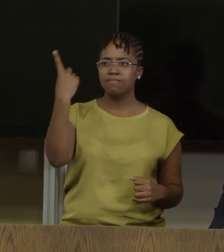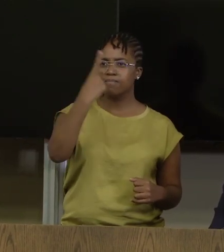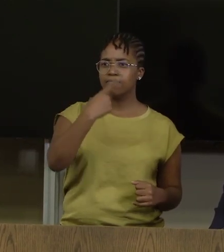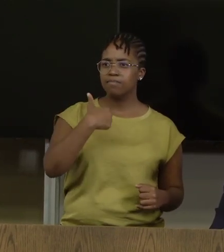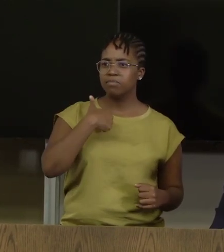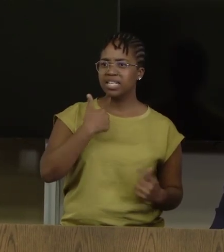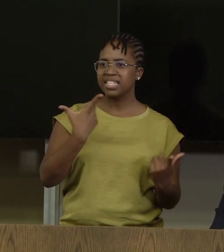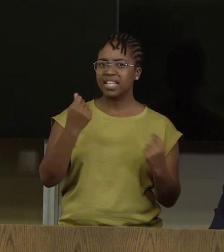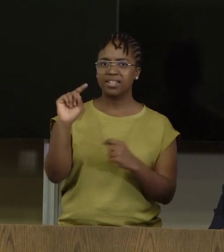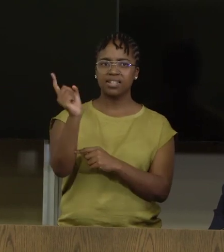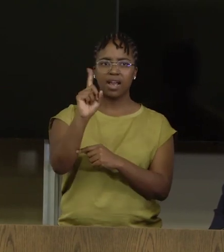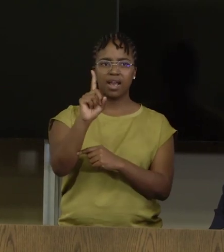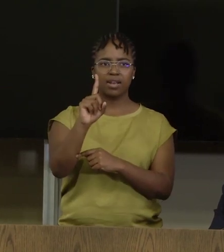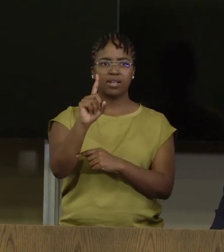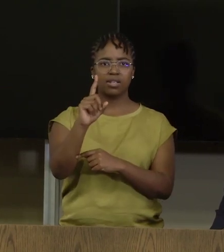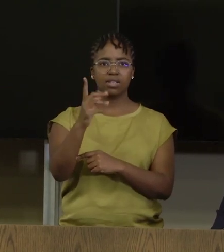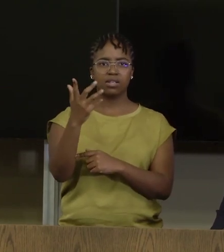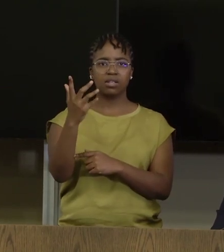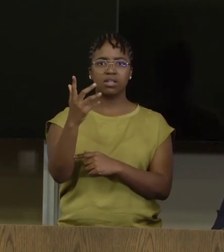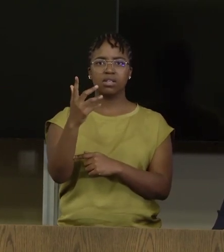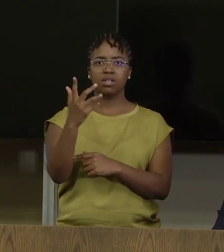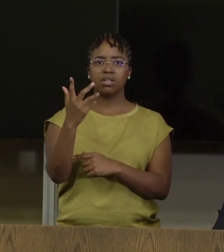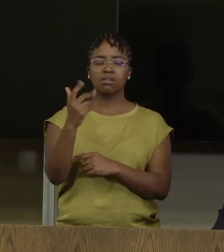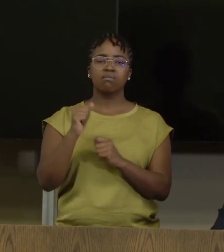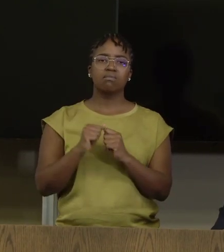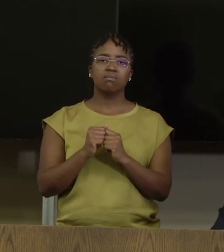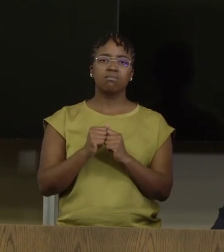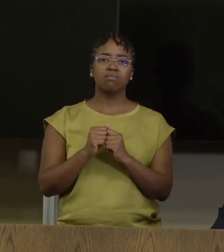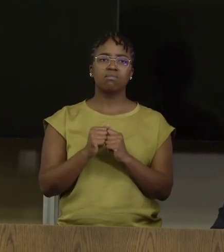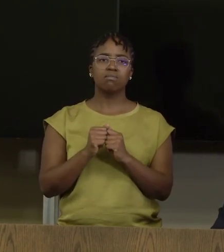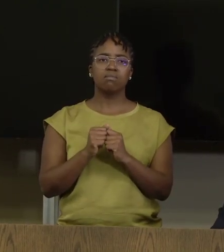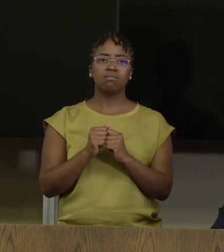what are we doing about the possibility of